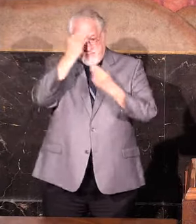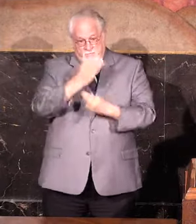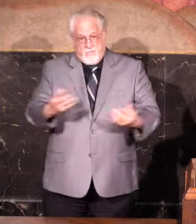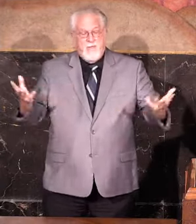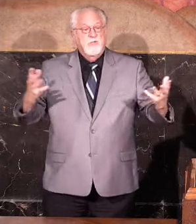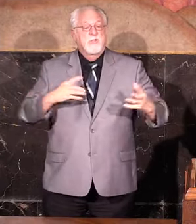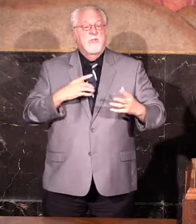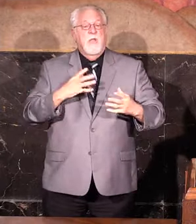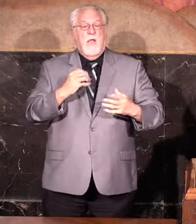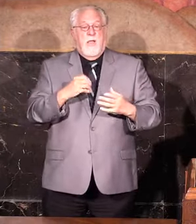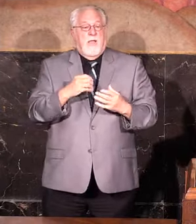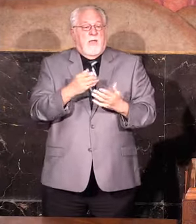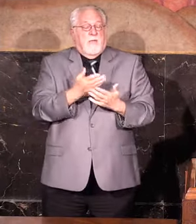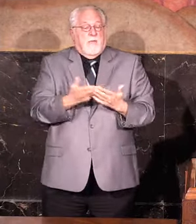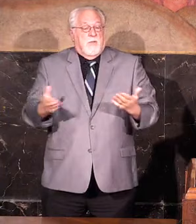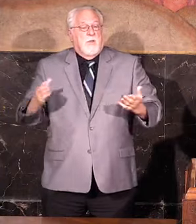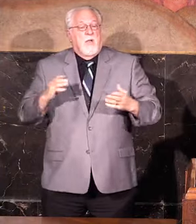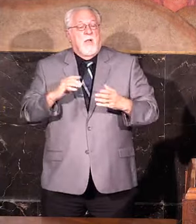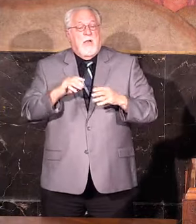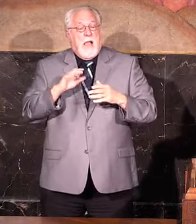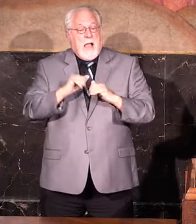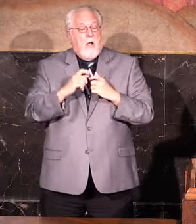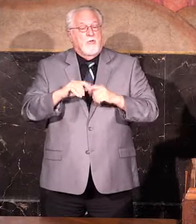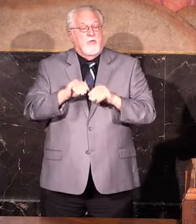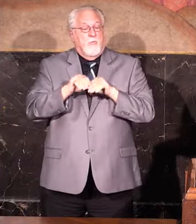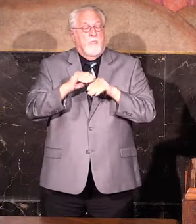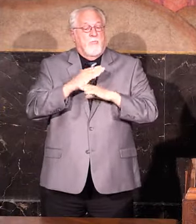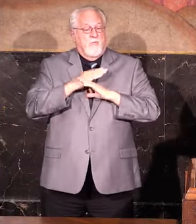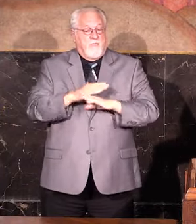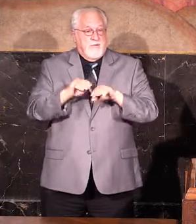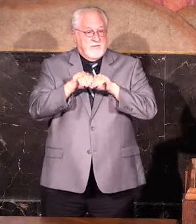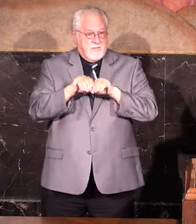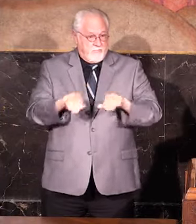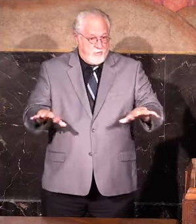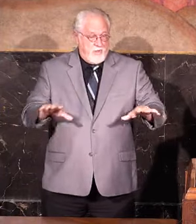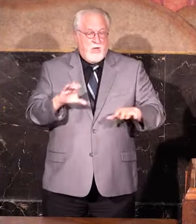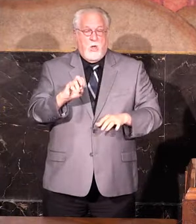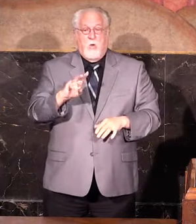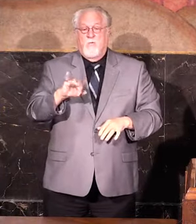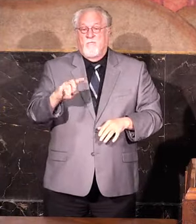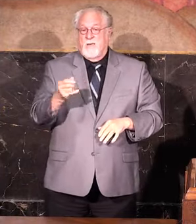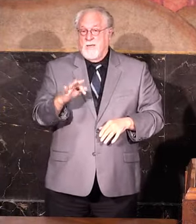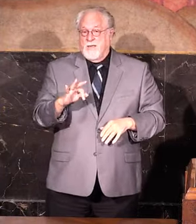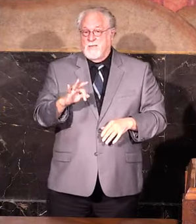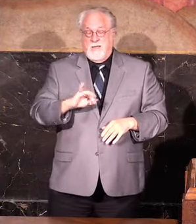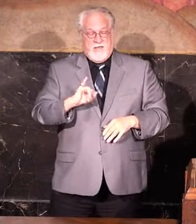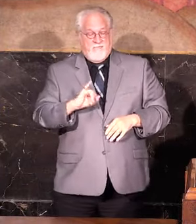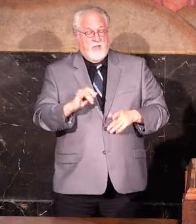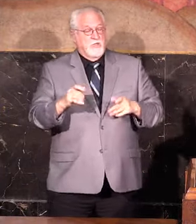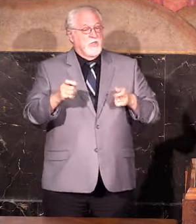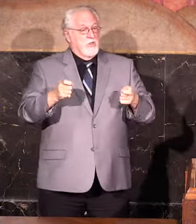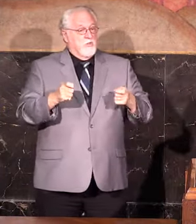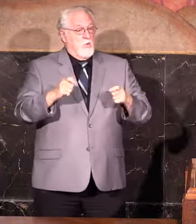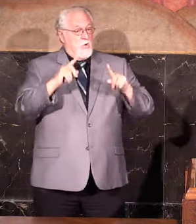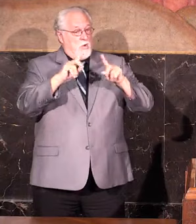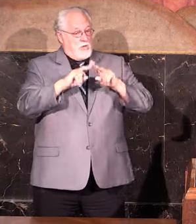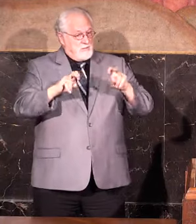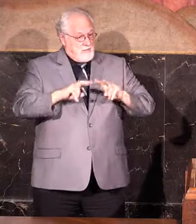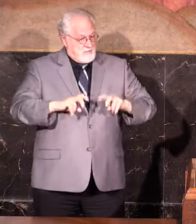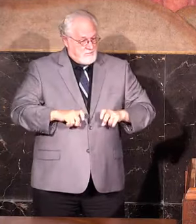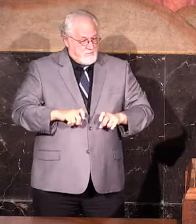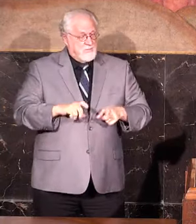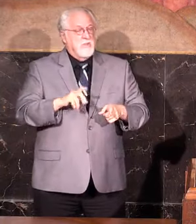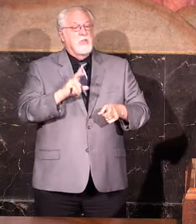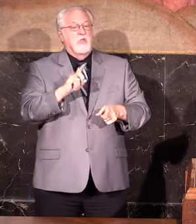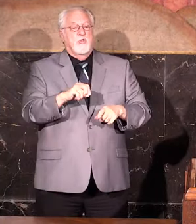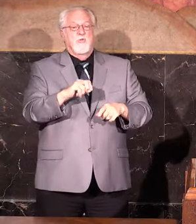and resources to control and prevent the spread of COVID-19 in healthcare settings. Infection control assessments will be conducted on